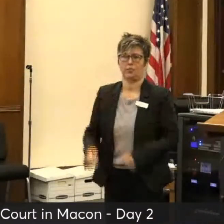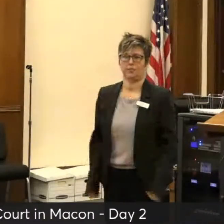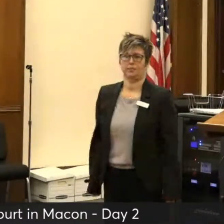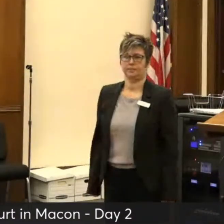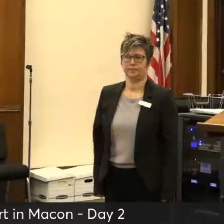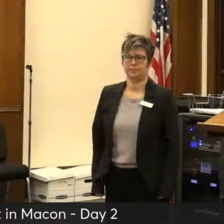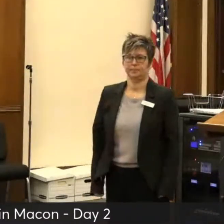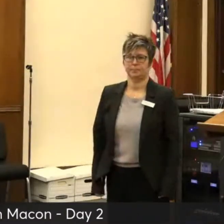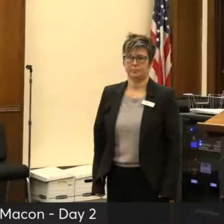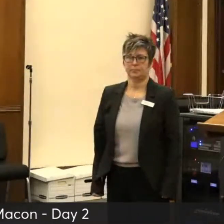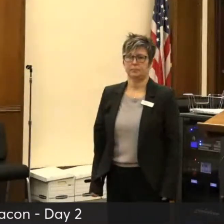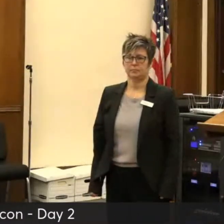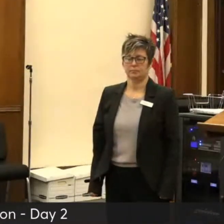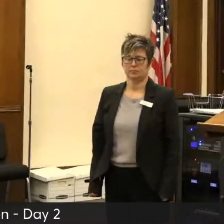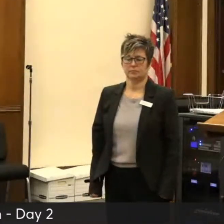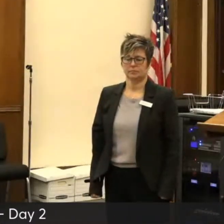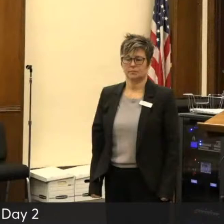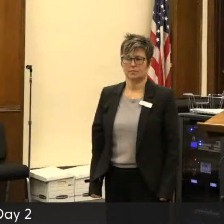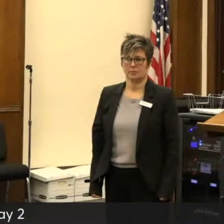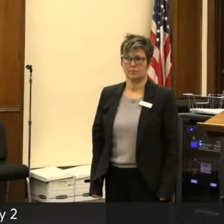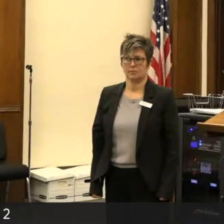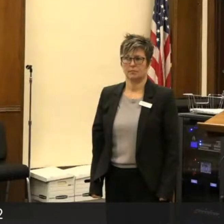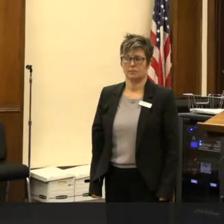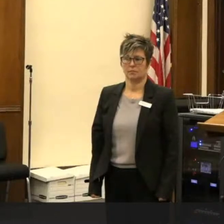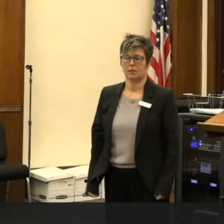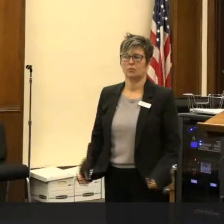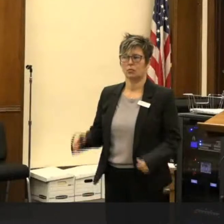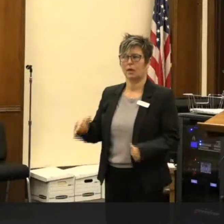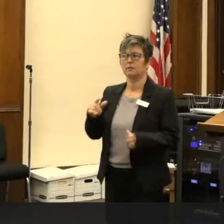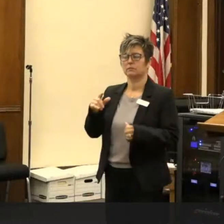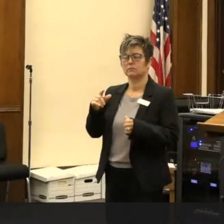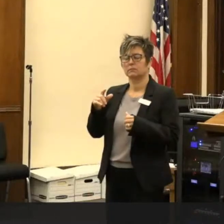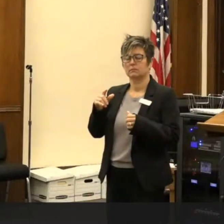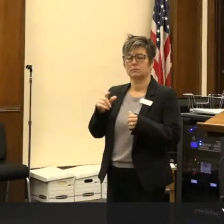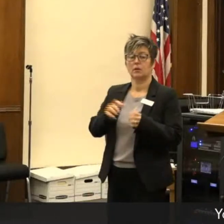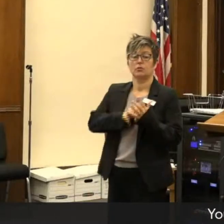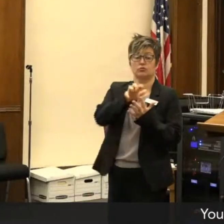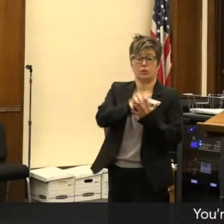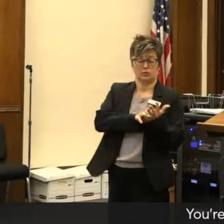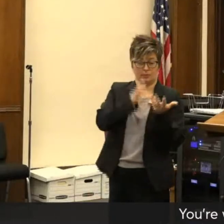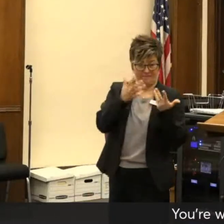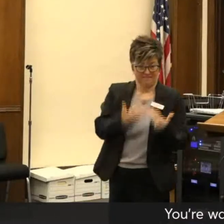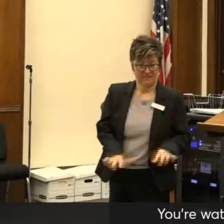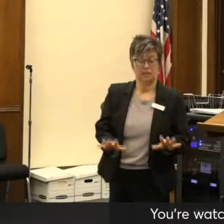for the first brief, and then